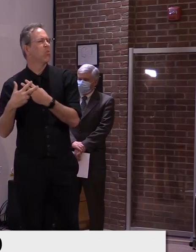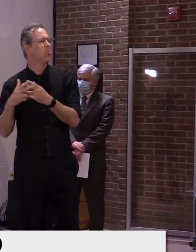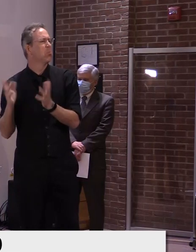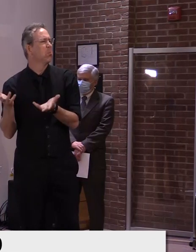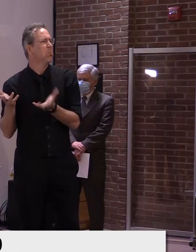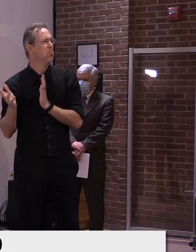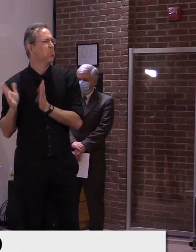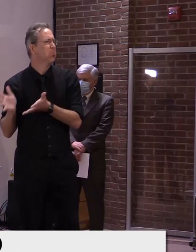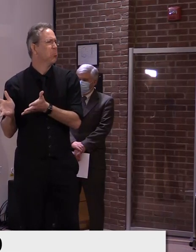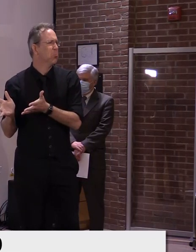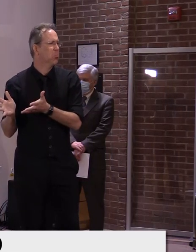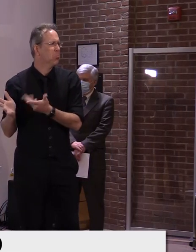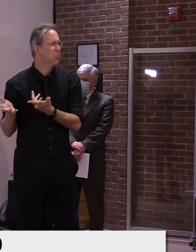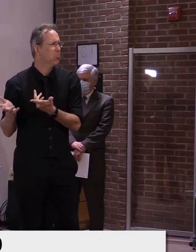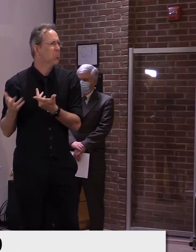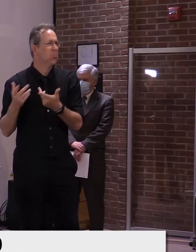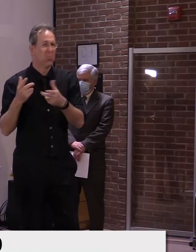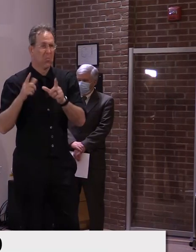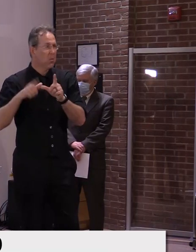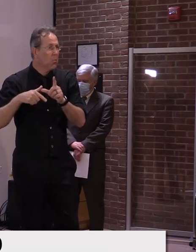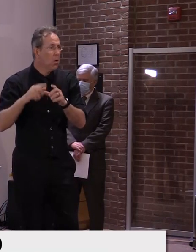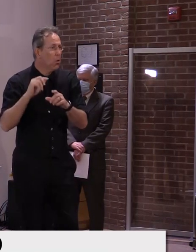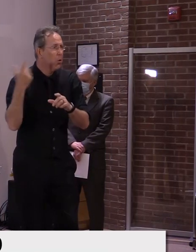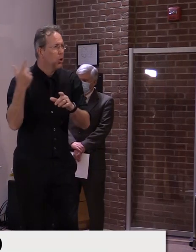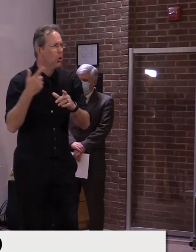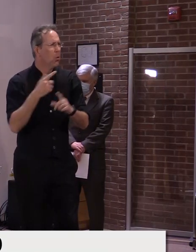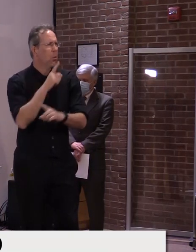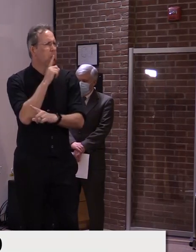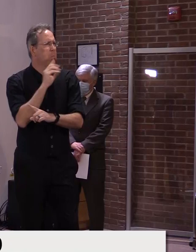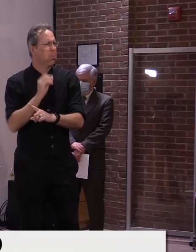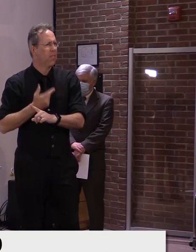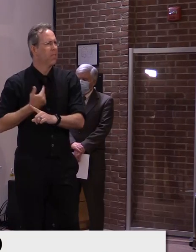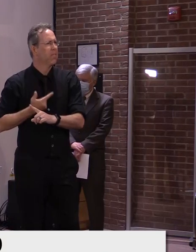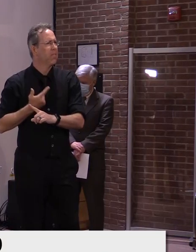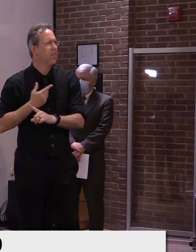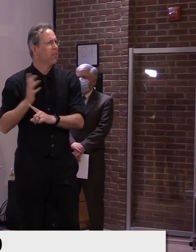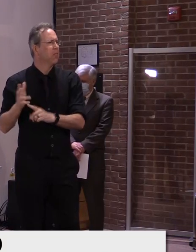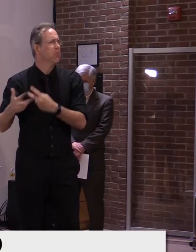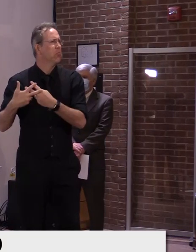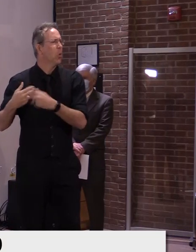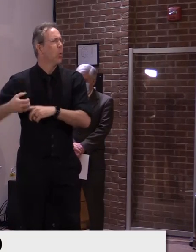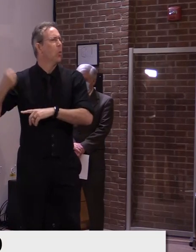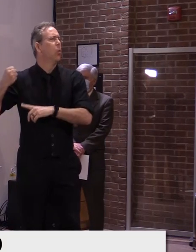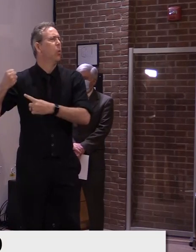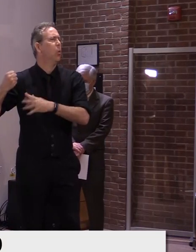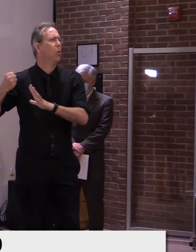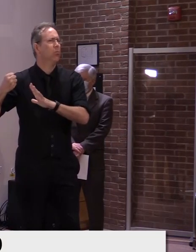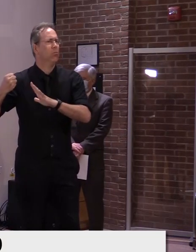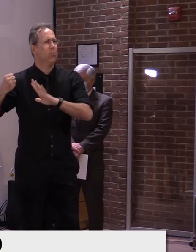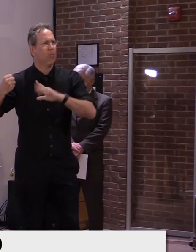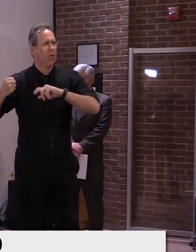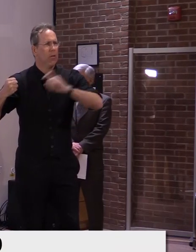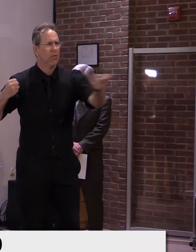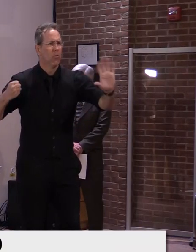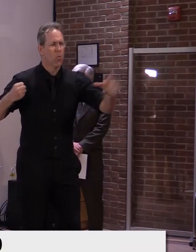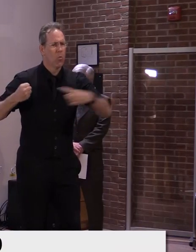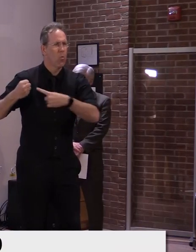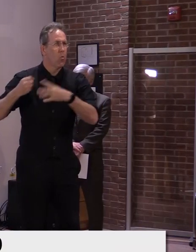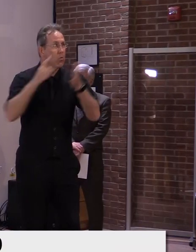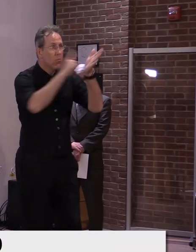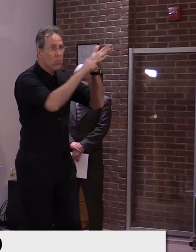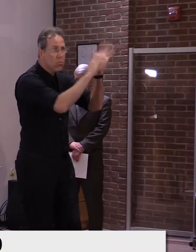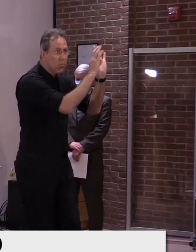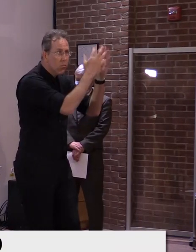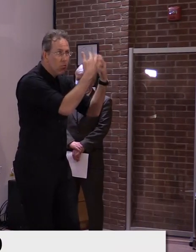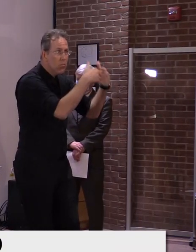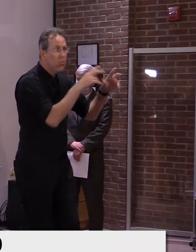of losing those at this point in time. So we feel good about that. And again, we'll see what